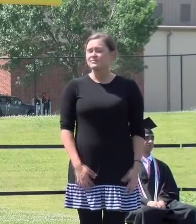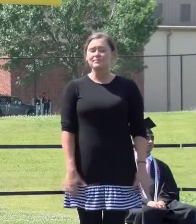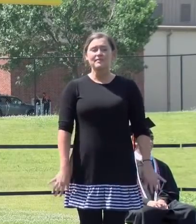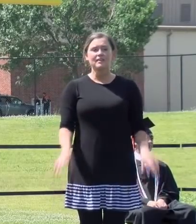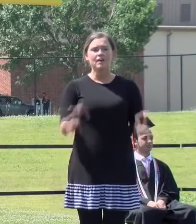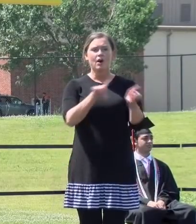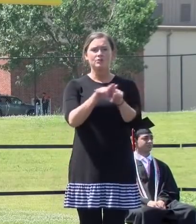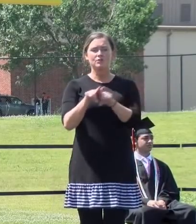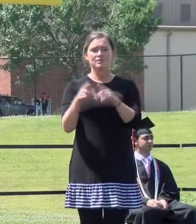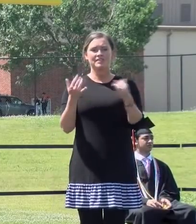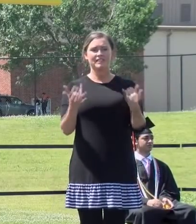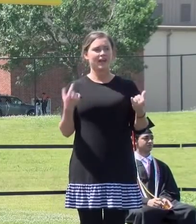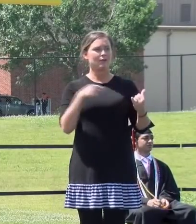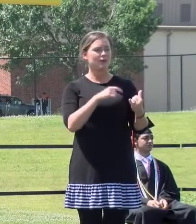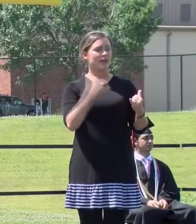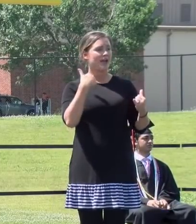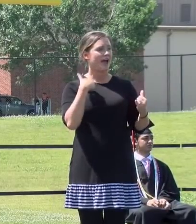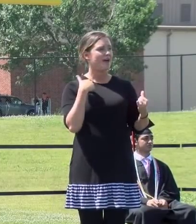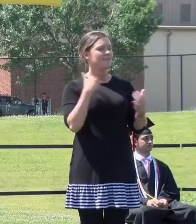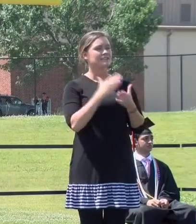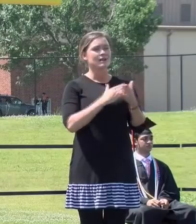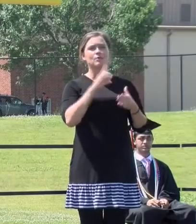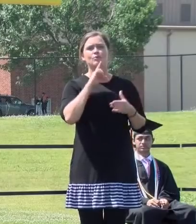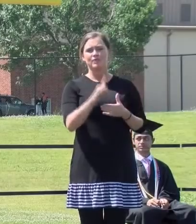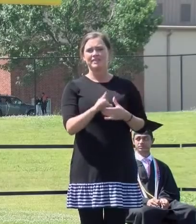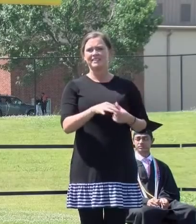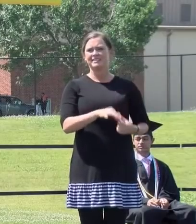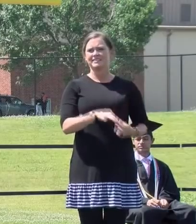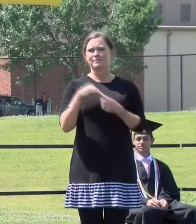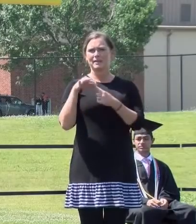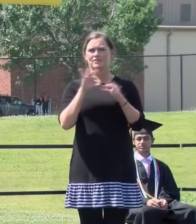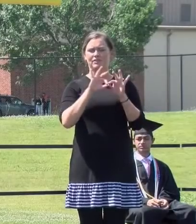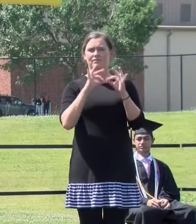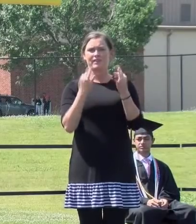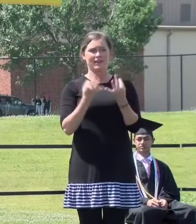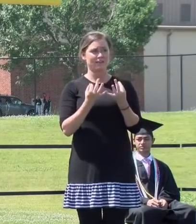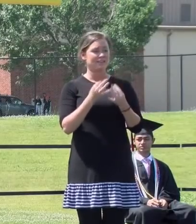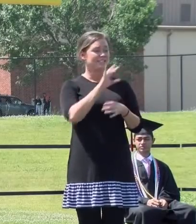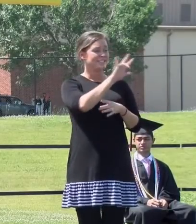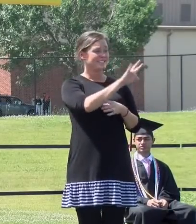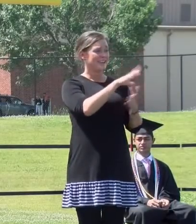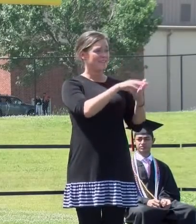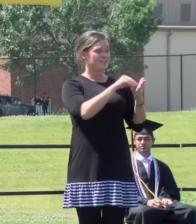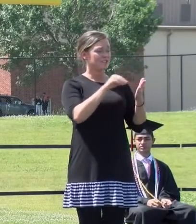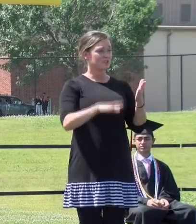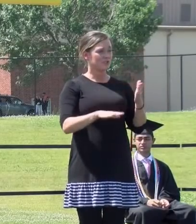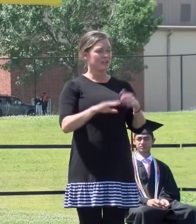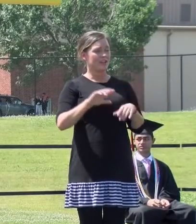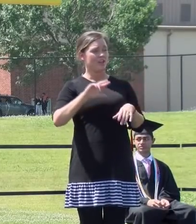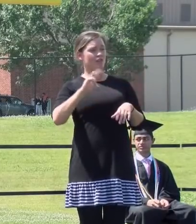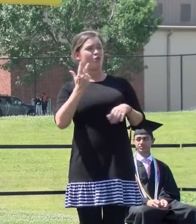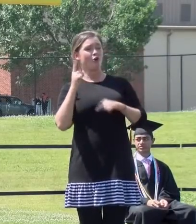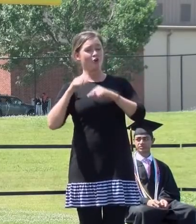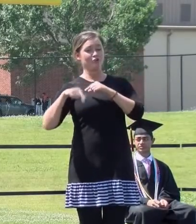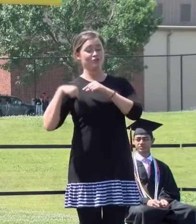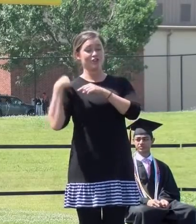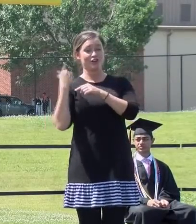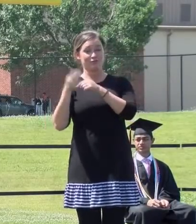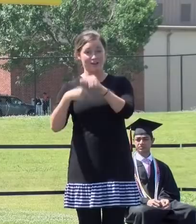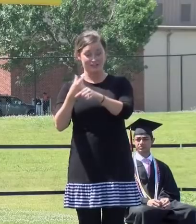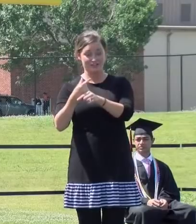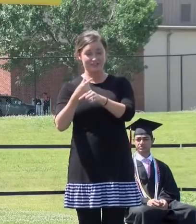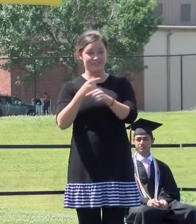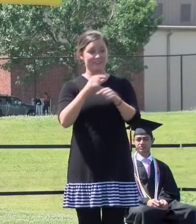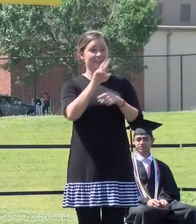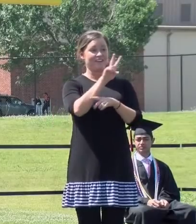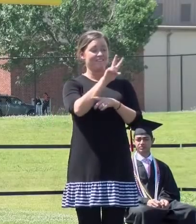Also today, we have in our midst some very special families. 7 students are 3rd-generation Valley